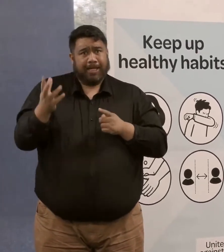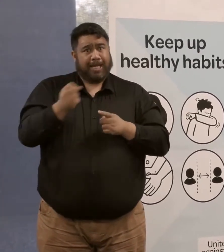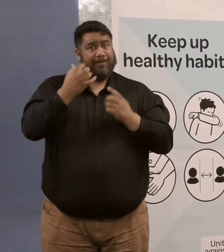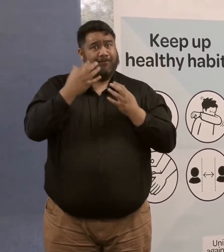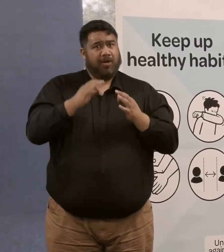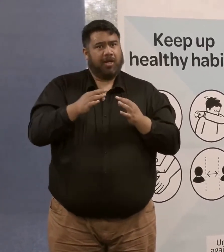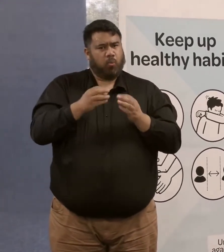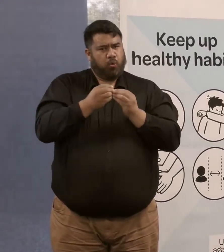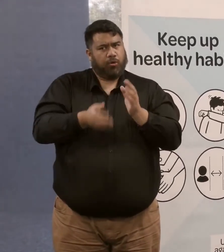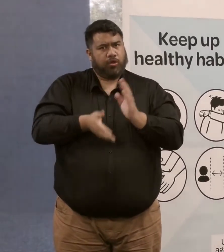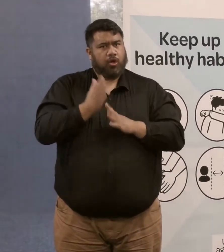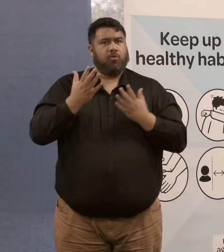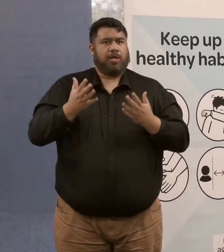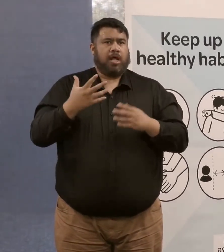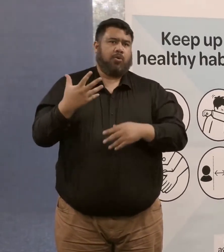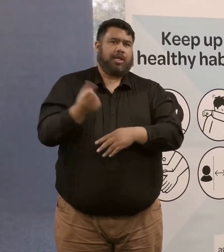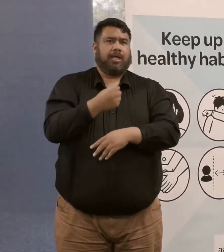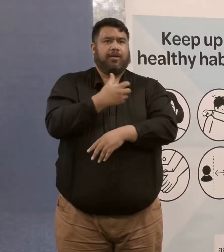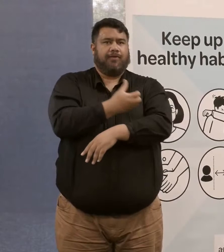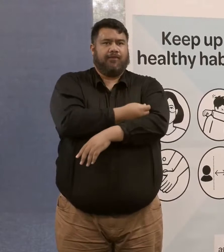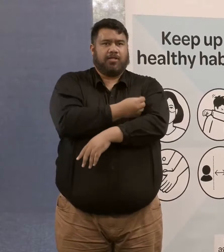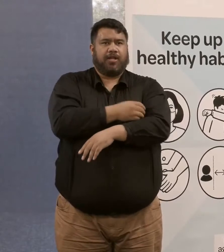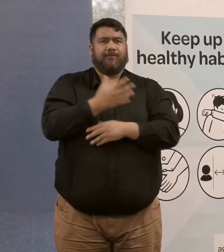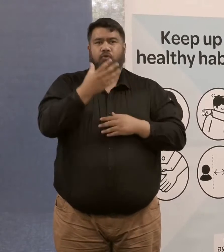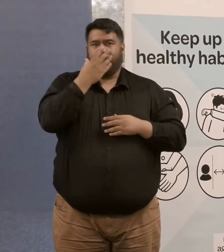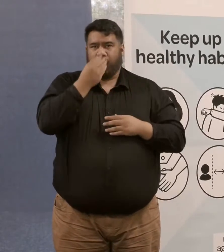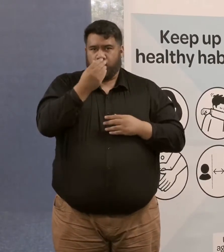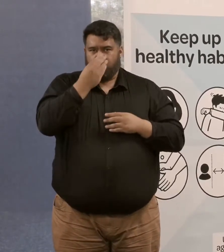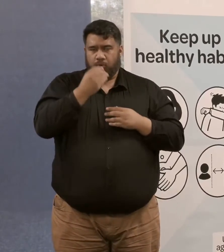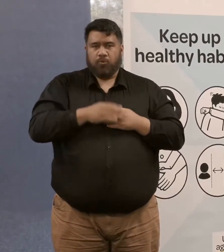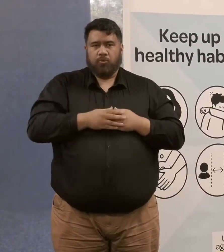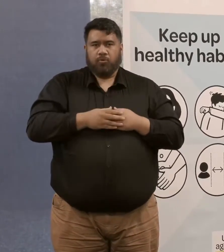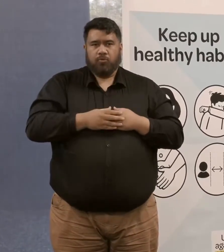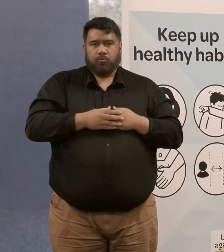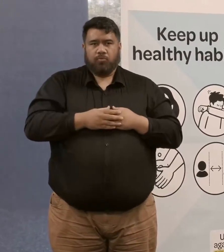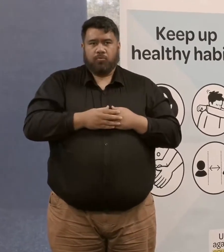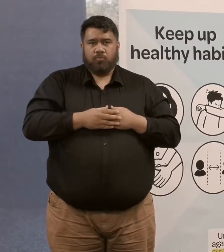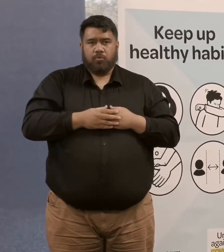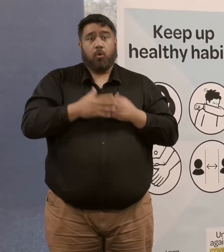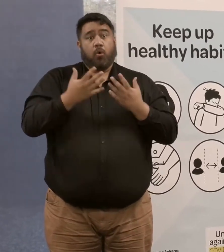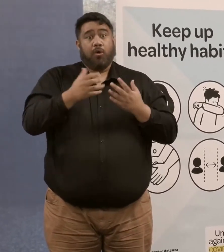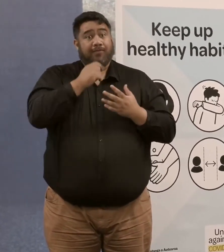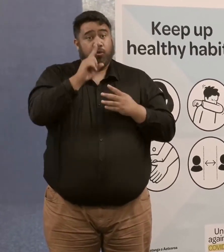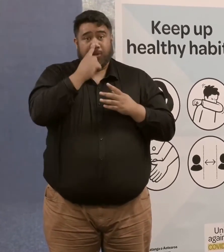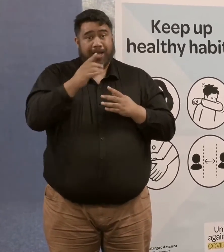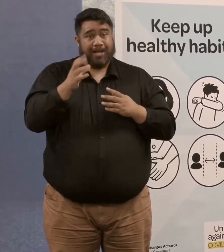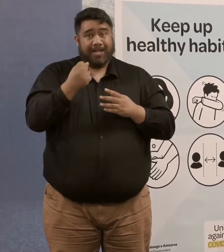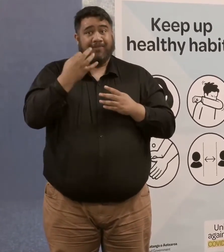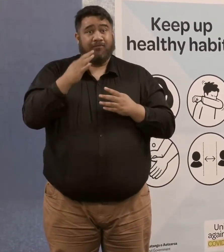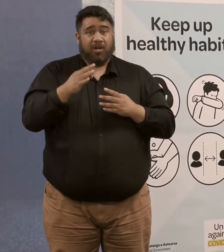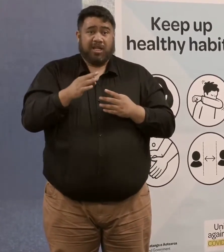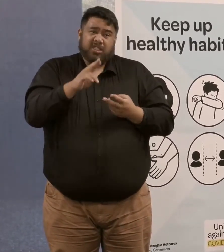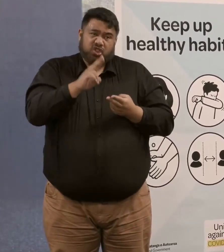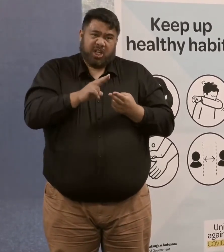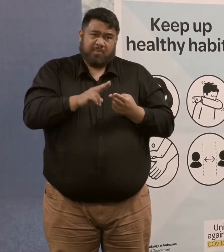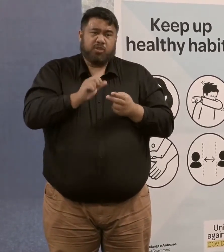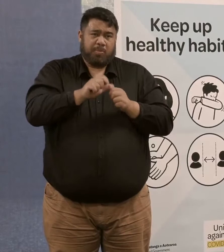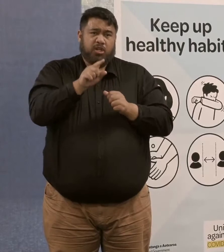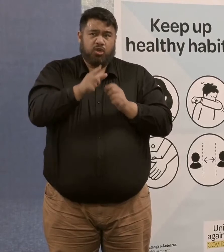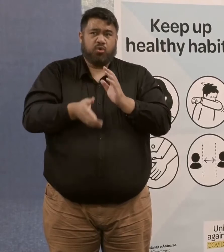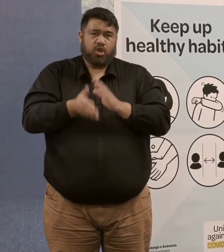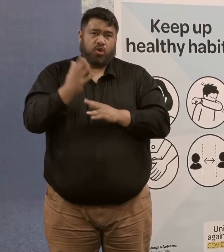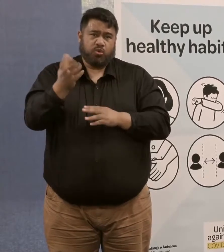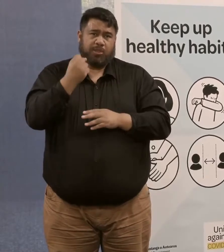eligible for free flu vaccination. And even if you're not, please consider doing so. It's relatively cheap. We're